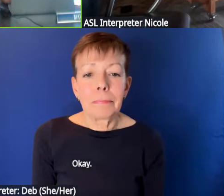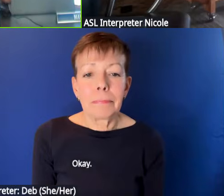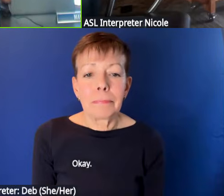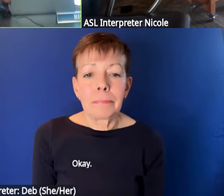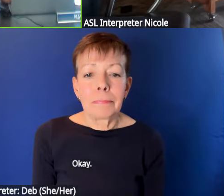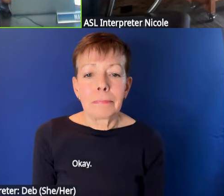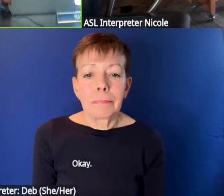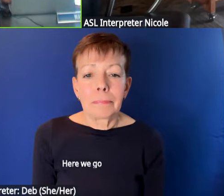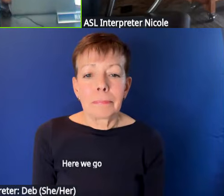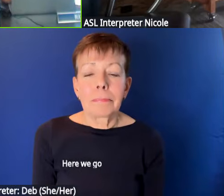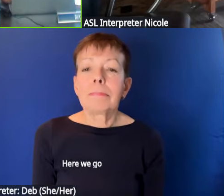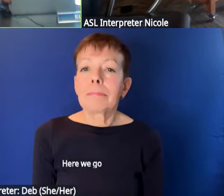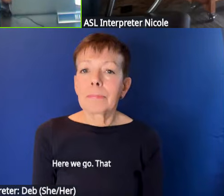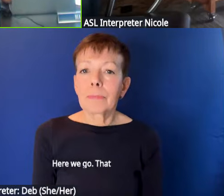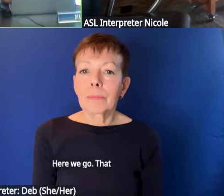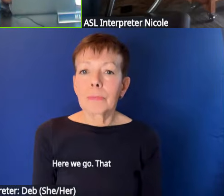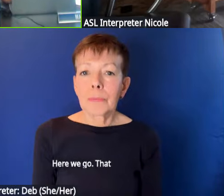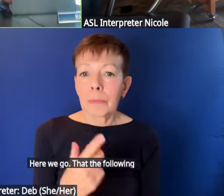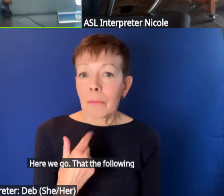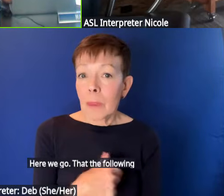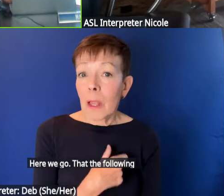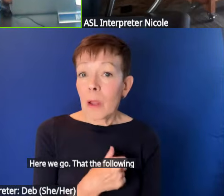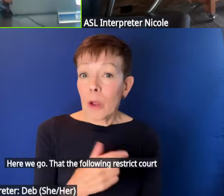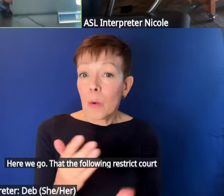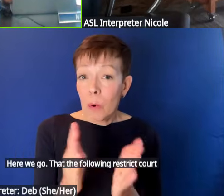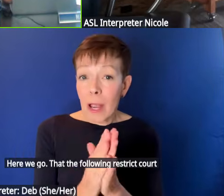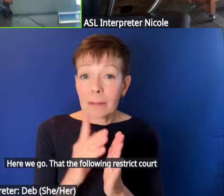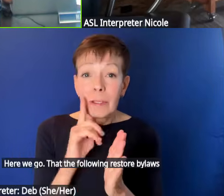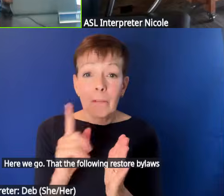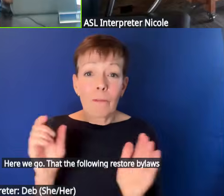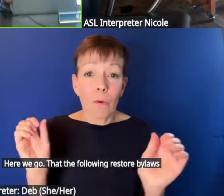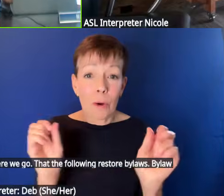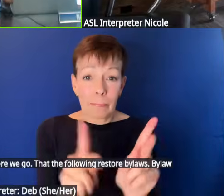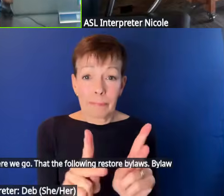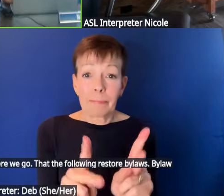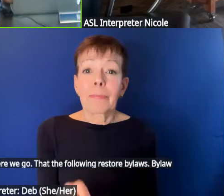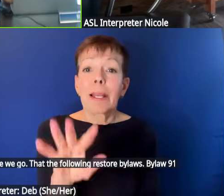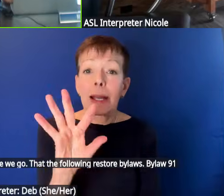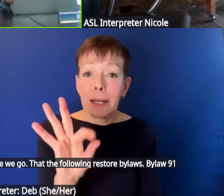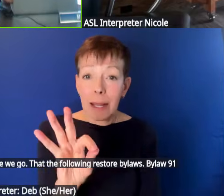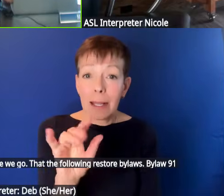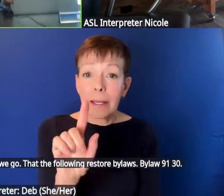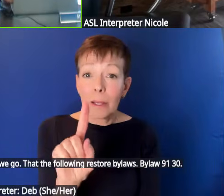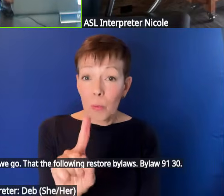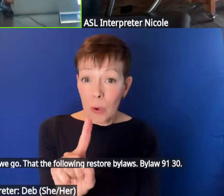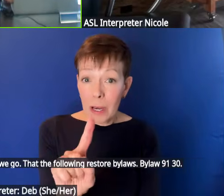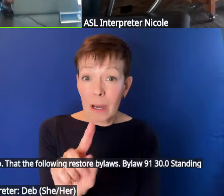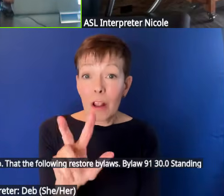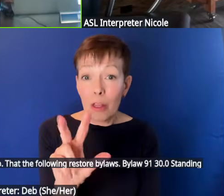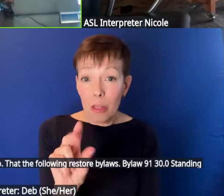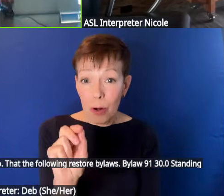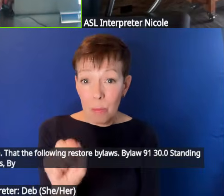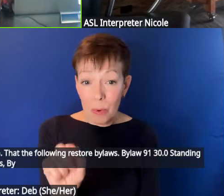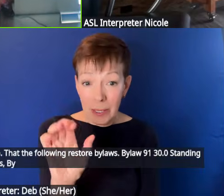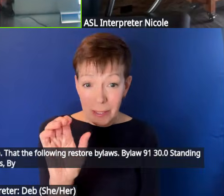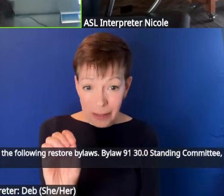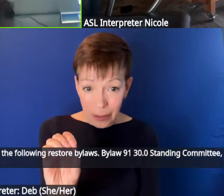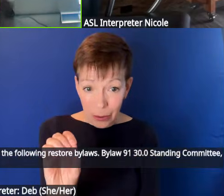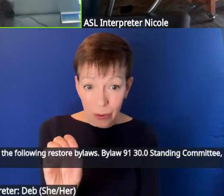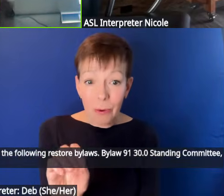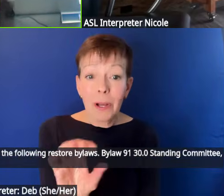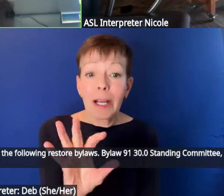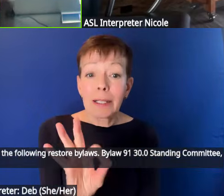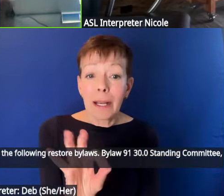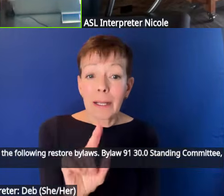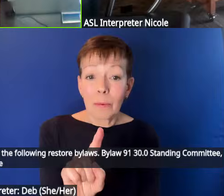Here we go. That the following restored board bylaws. Bylaw 9130.0, standing committees. Bylaw 9130.1,